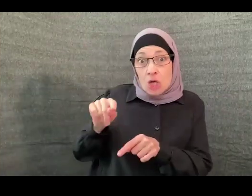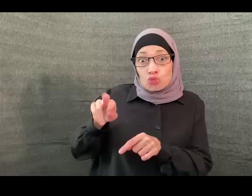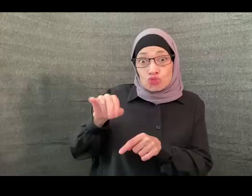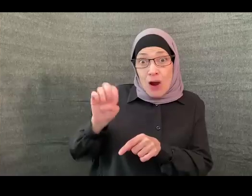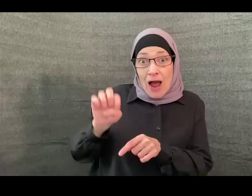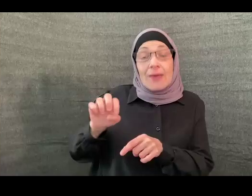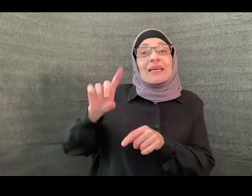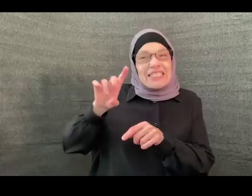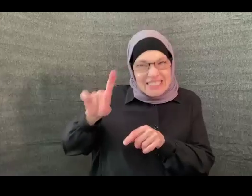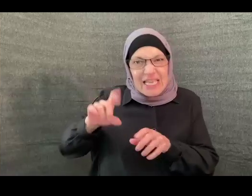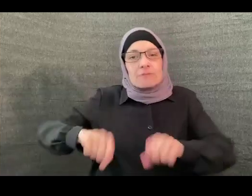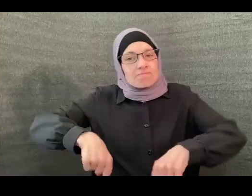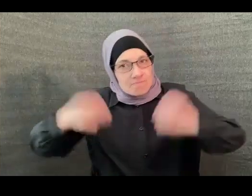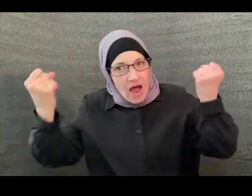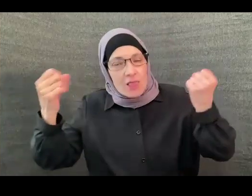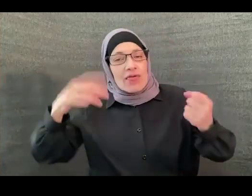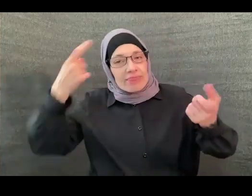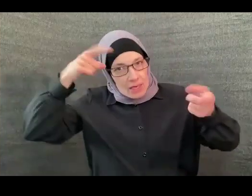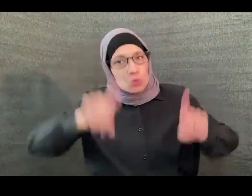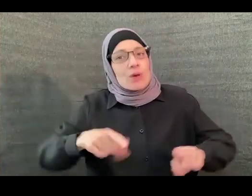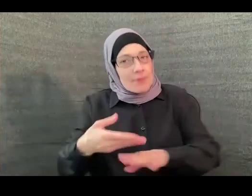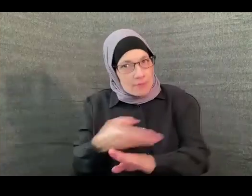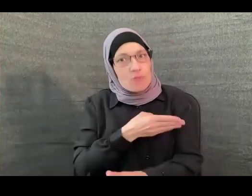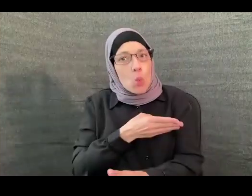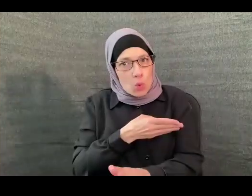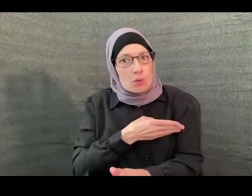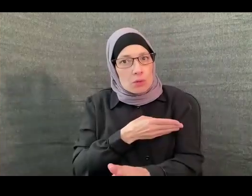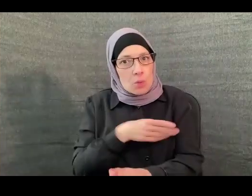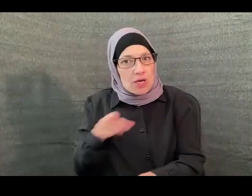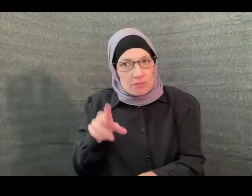They tasted the evil result of their conduct.